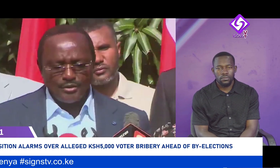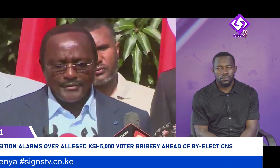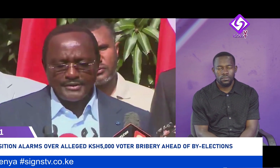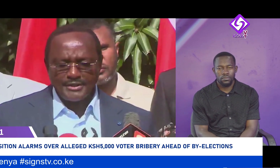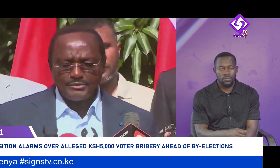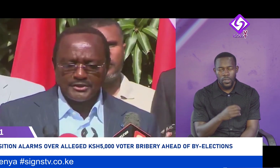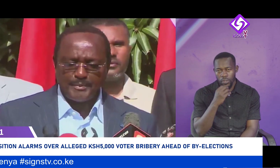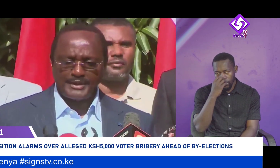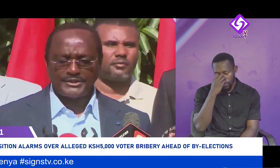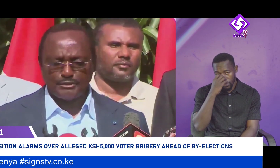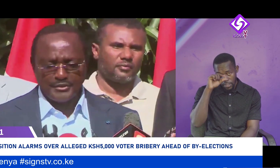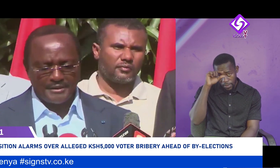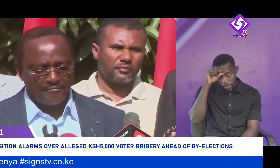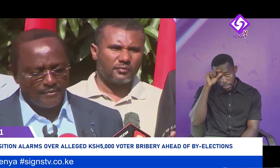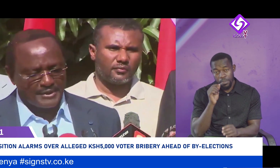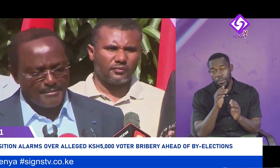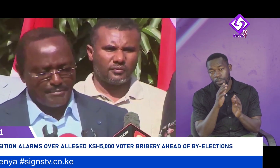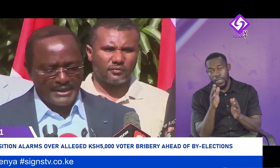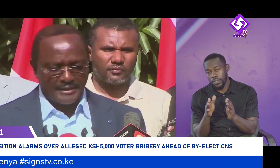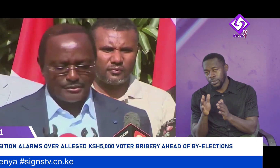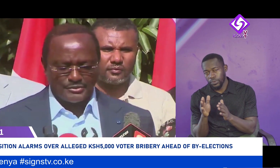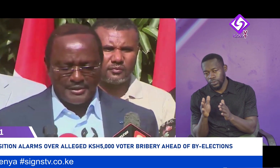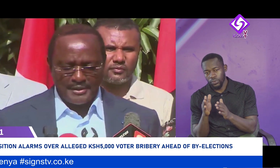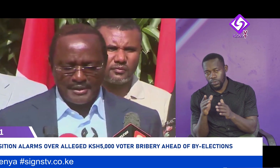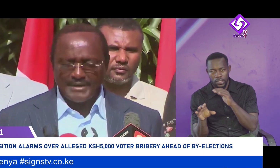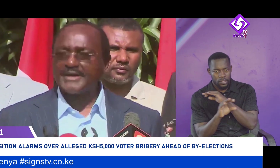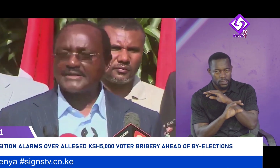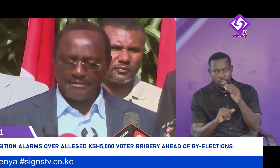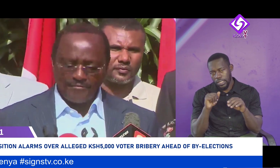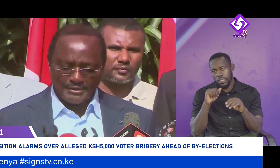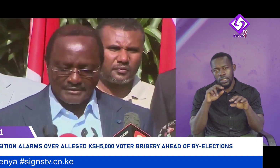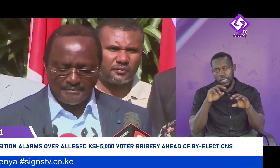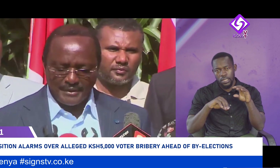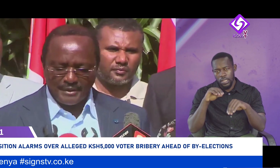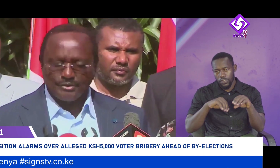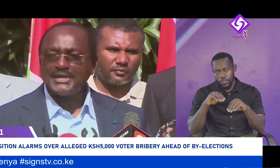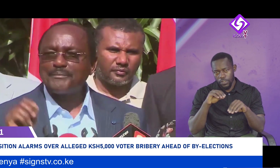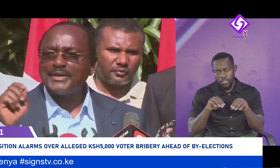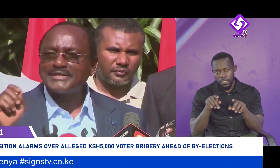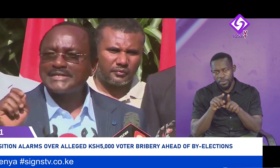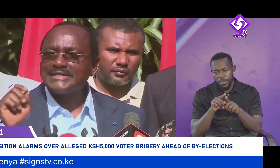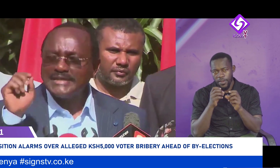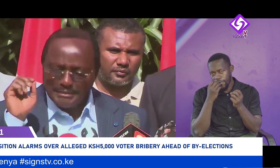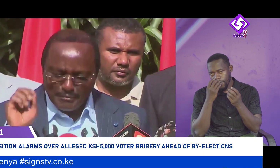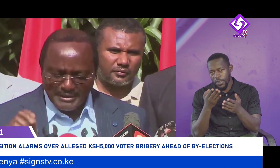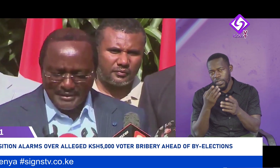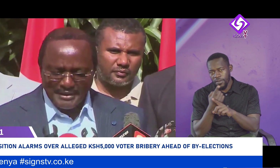Rogue regime's desperation to rig the forthcoming by-elections, they have directed voters to take pictures. Just imagine,